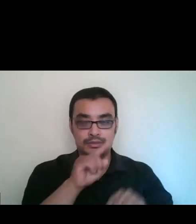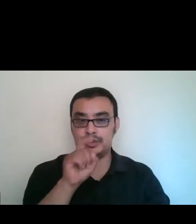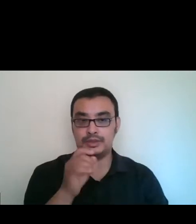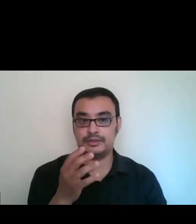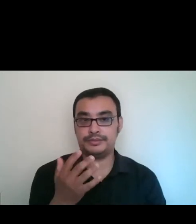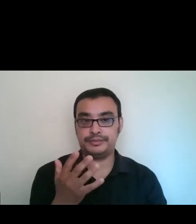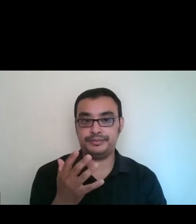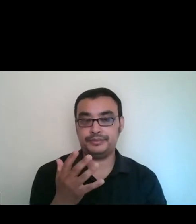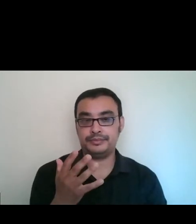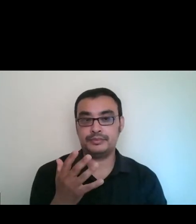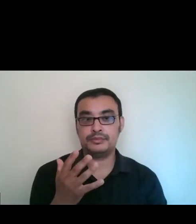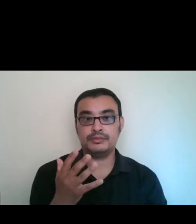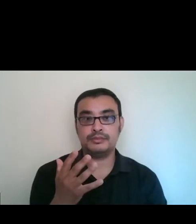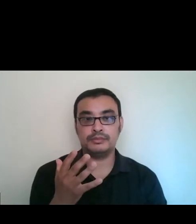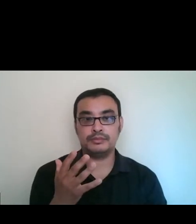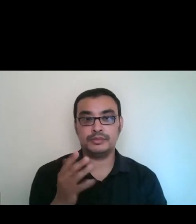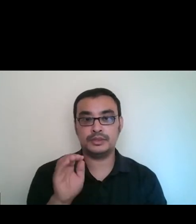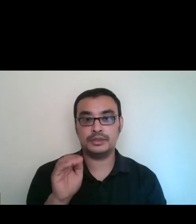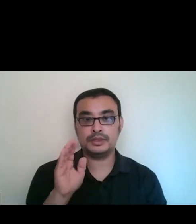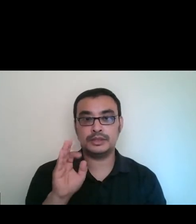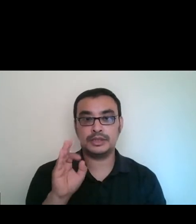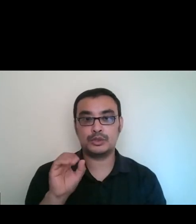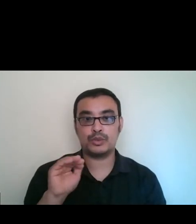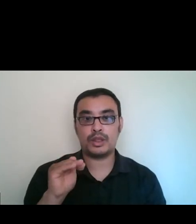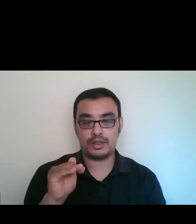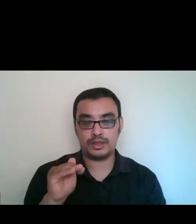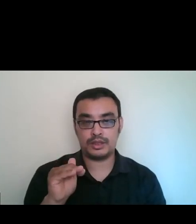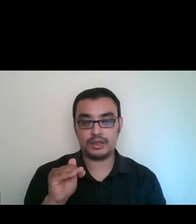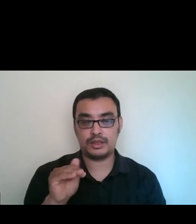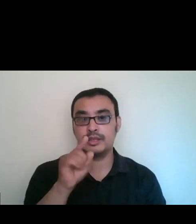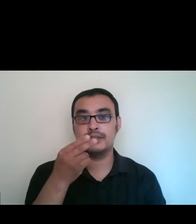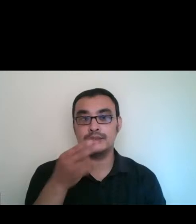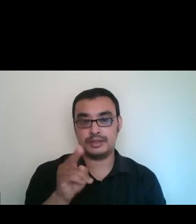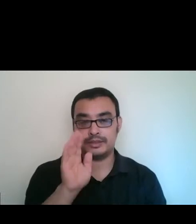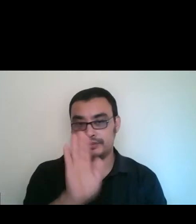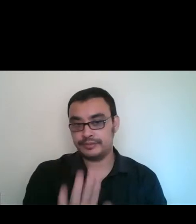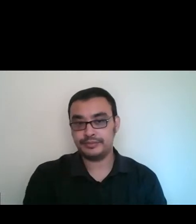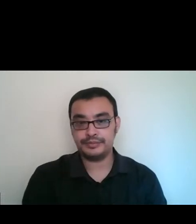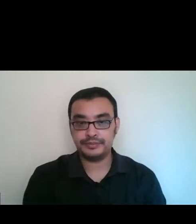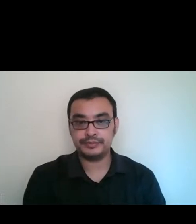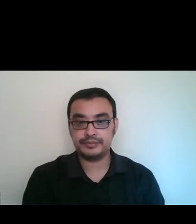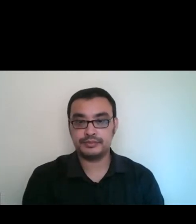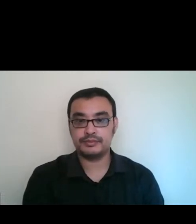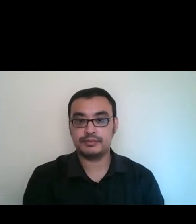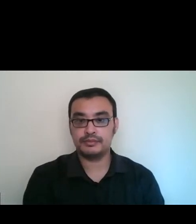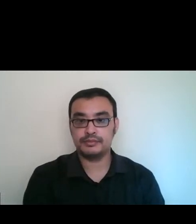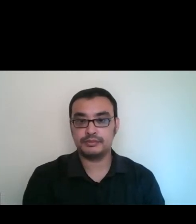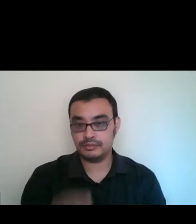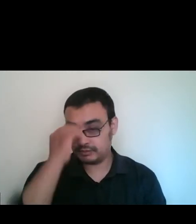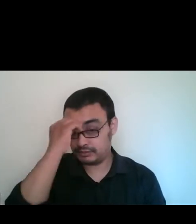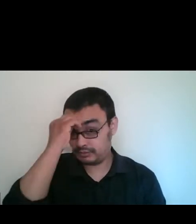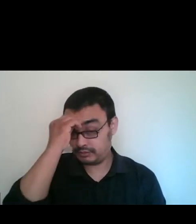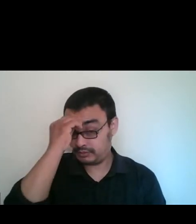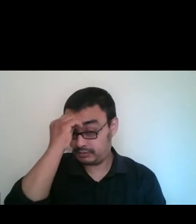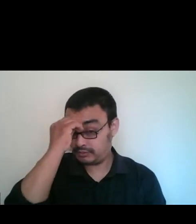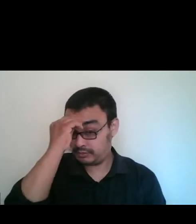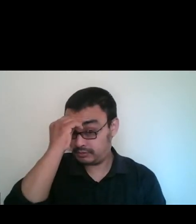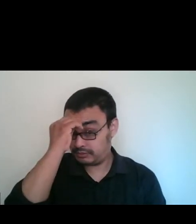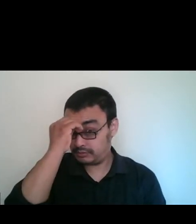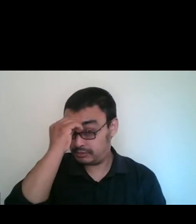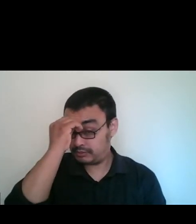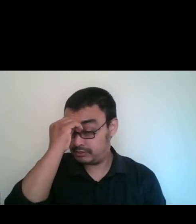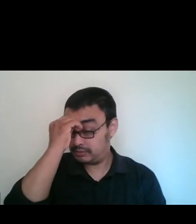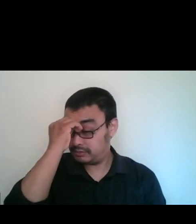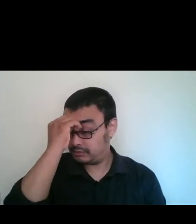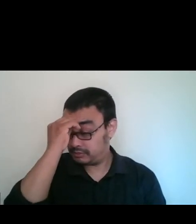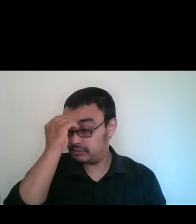besides Sashwati's one. So if anyone wants to ask anything, just jump in, just